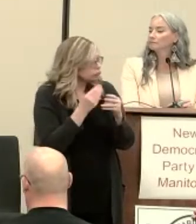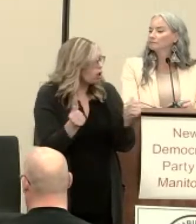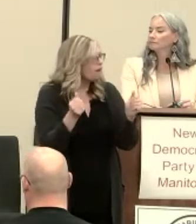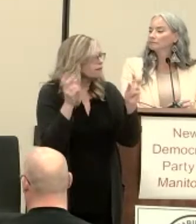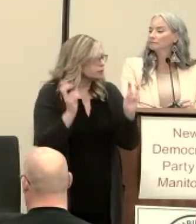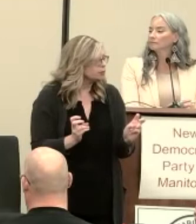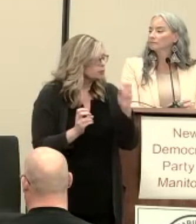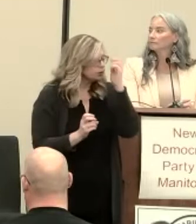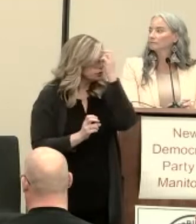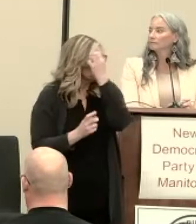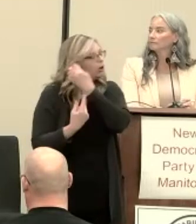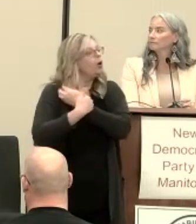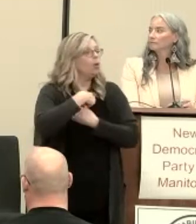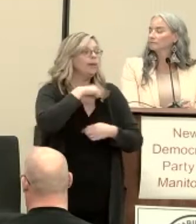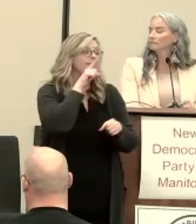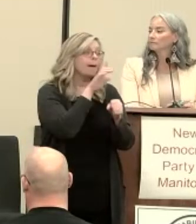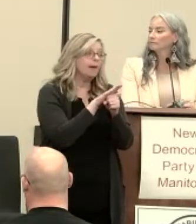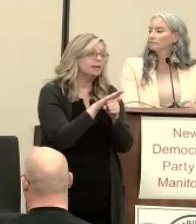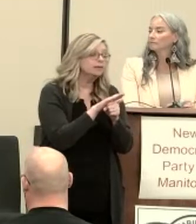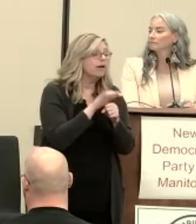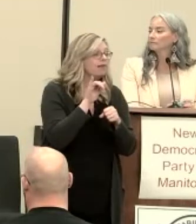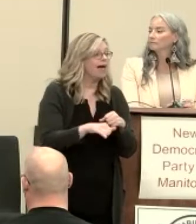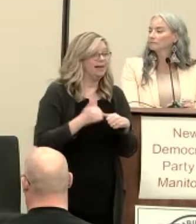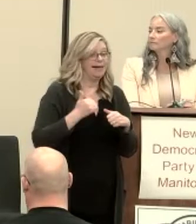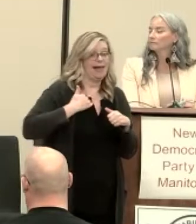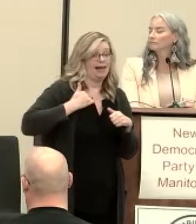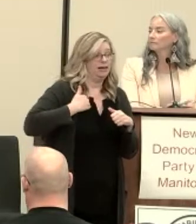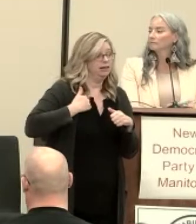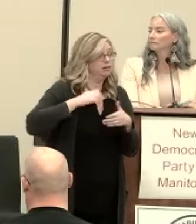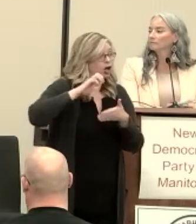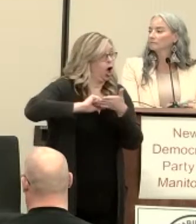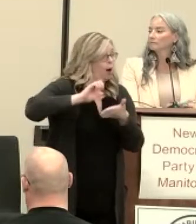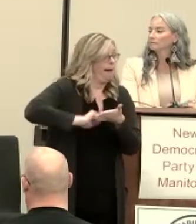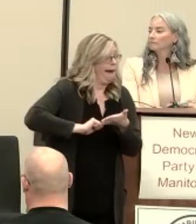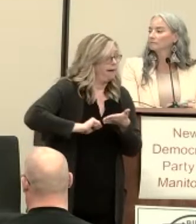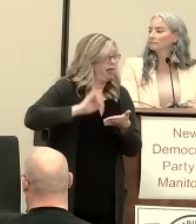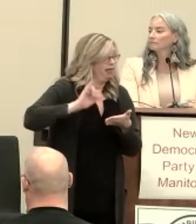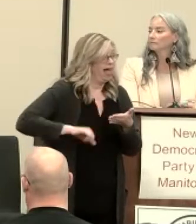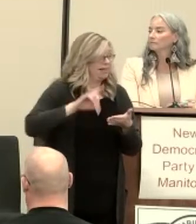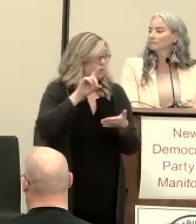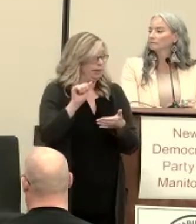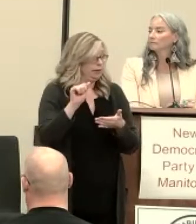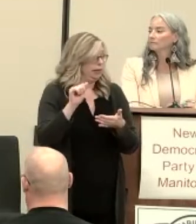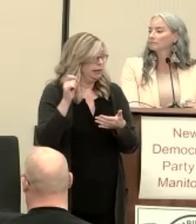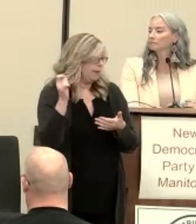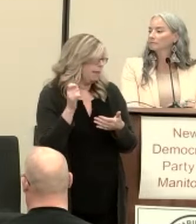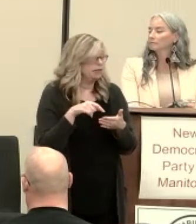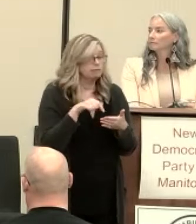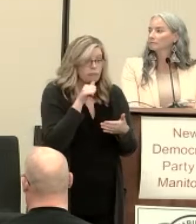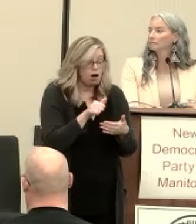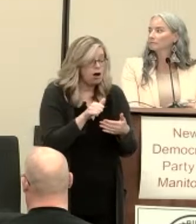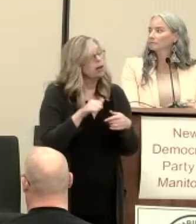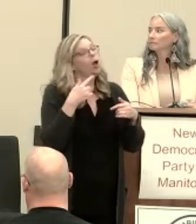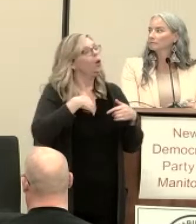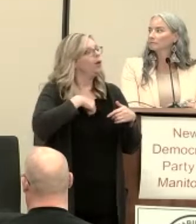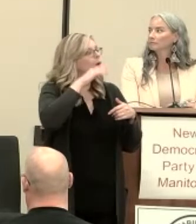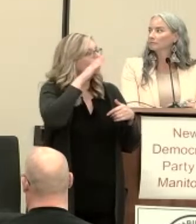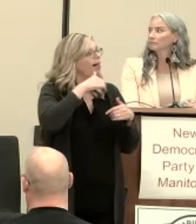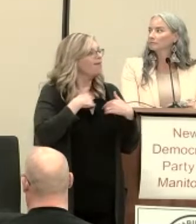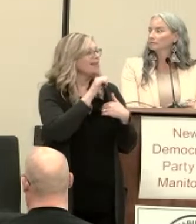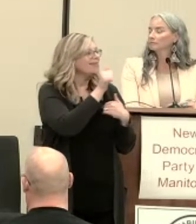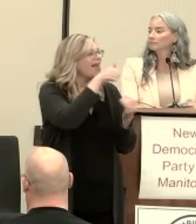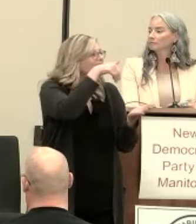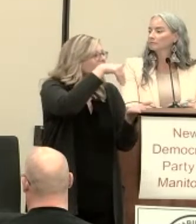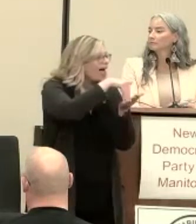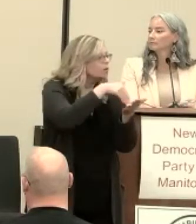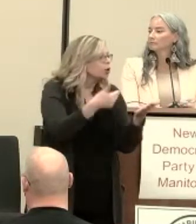neither directly nor indirectly clawing back Canada disability benefits payments. And the other is we've committed to building 10,000 new units of affordable